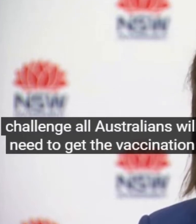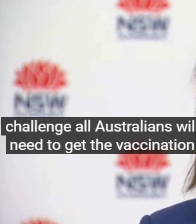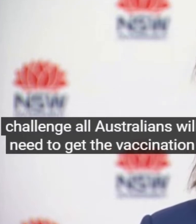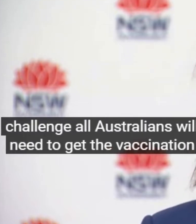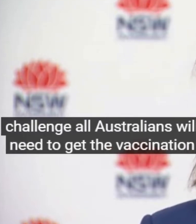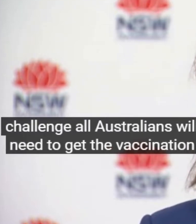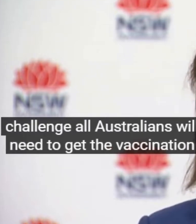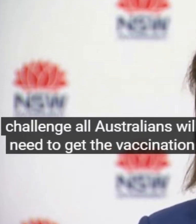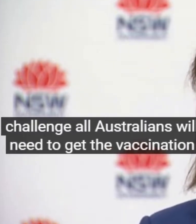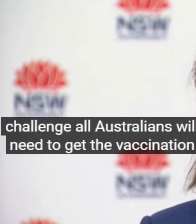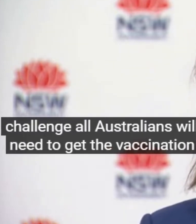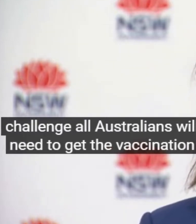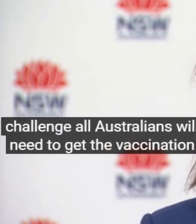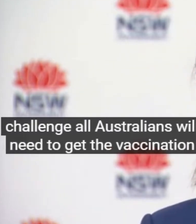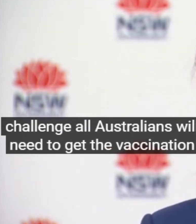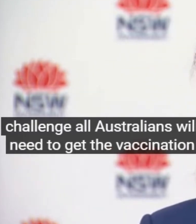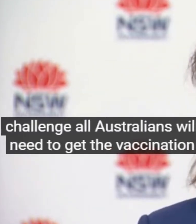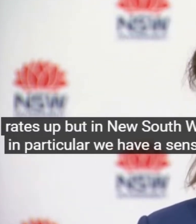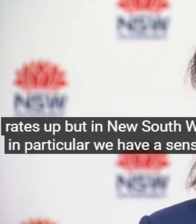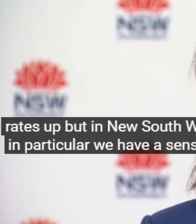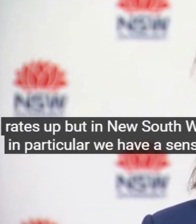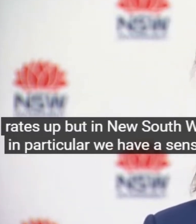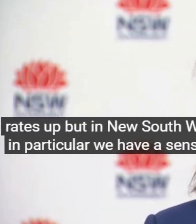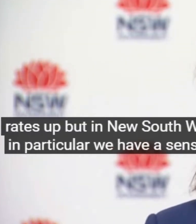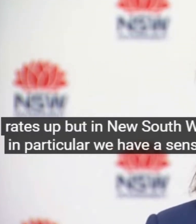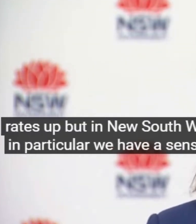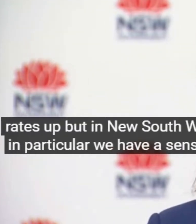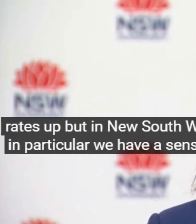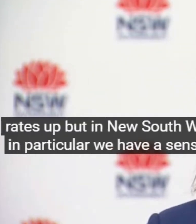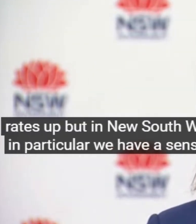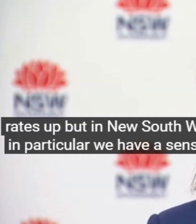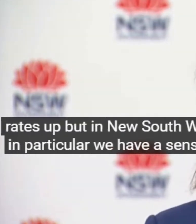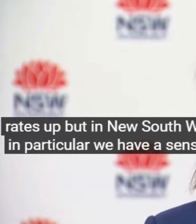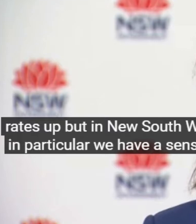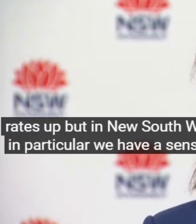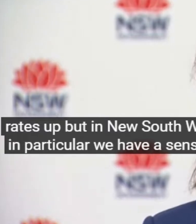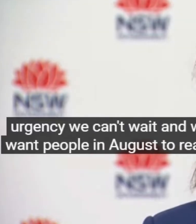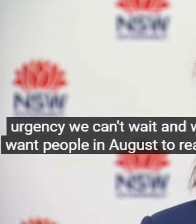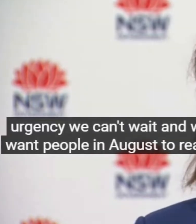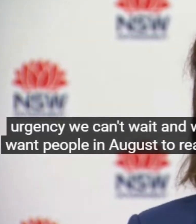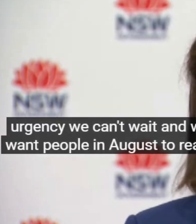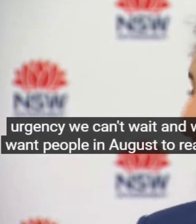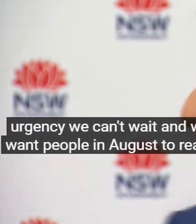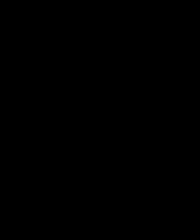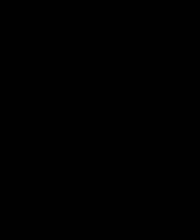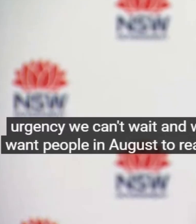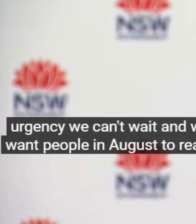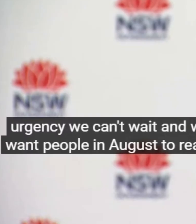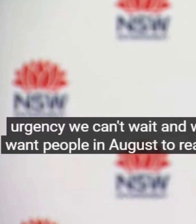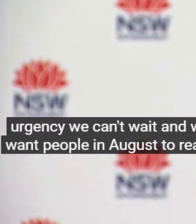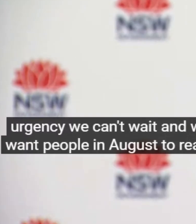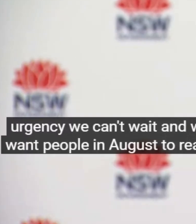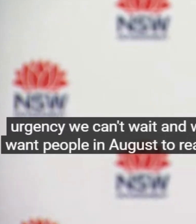particular, we have a sense of urgency. We can't wait, and we want people in August to really come forward and get vaccinated as soon as possible. Dr.